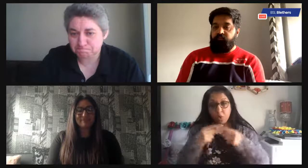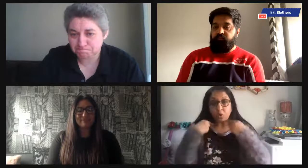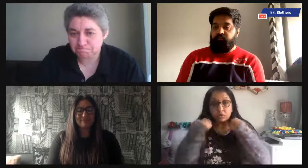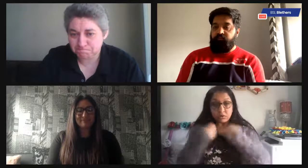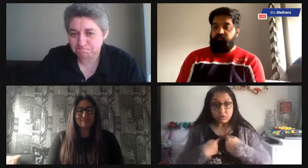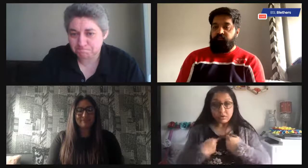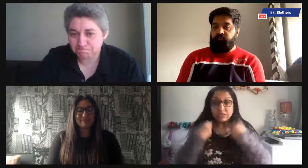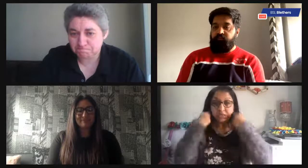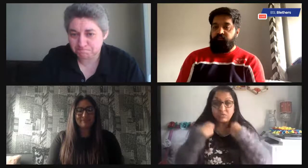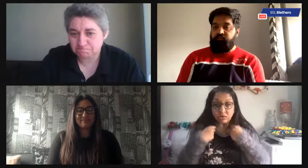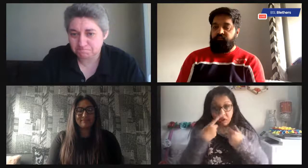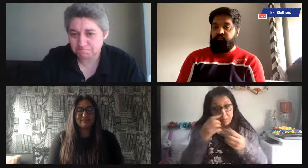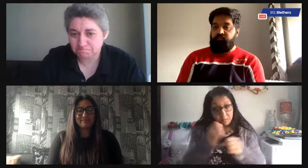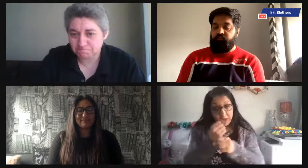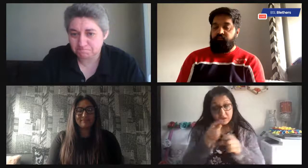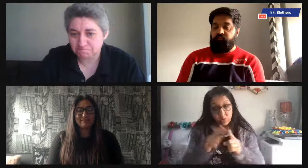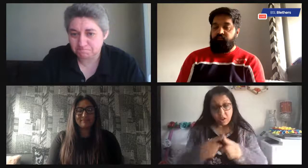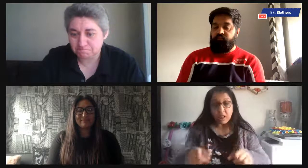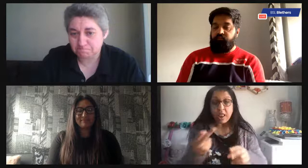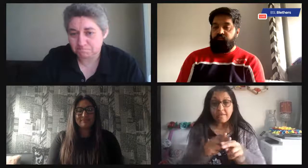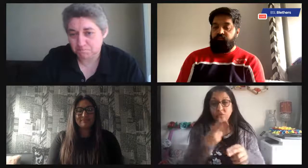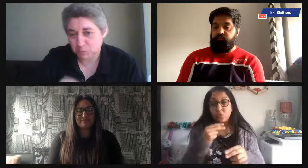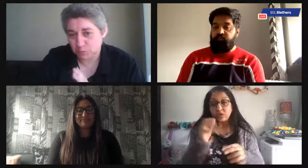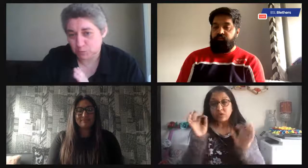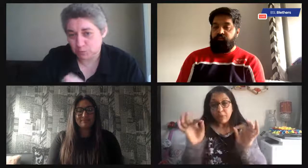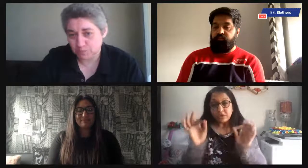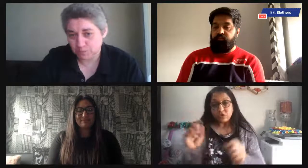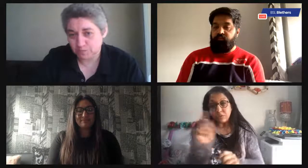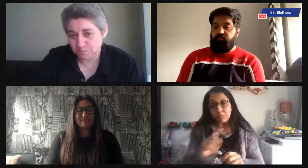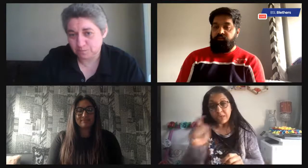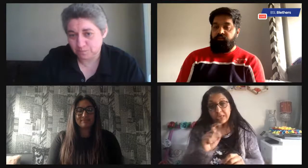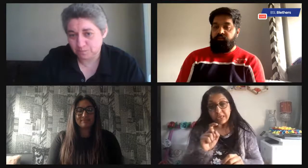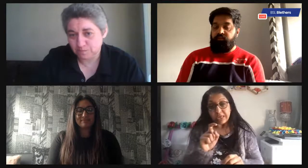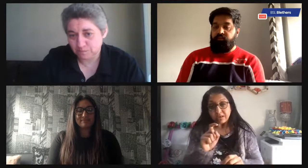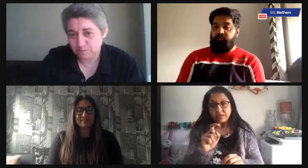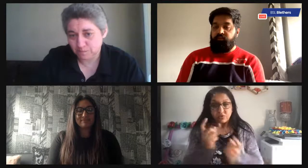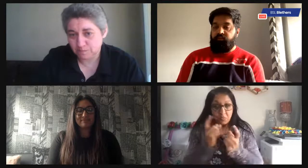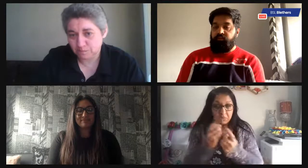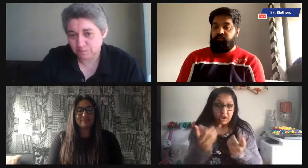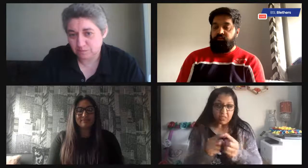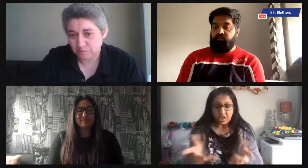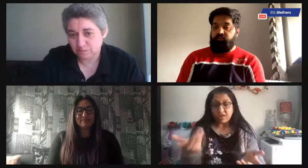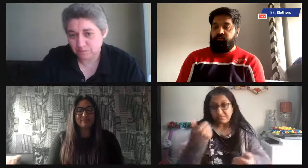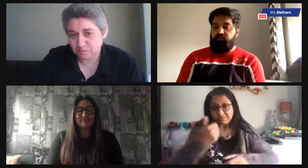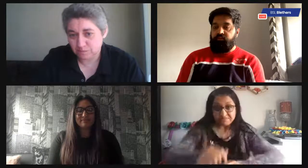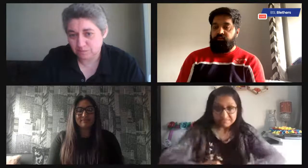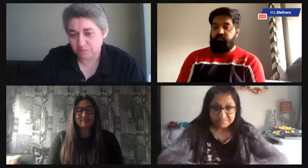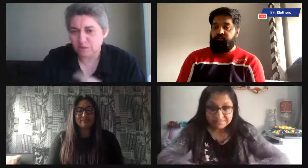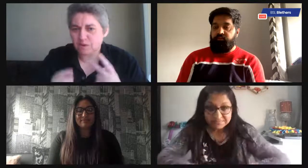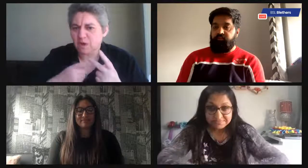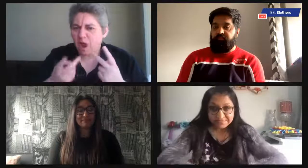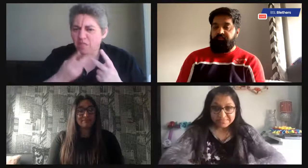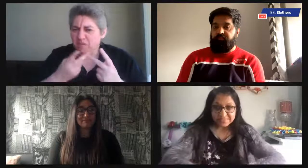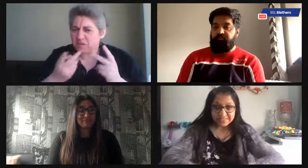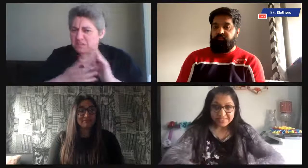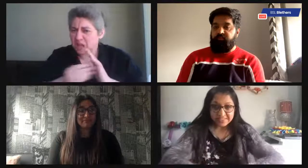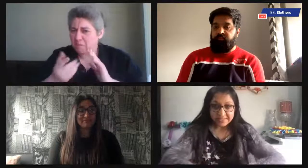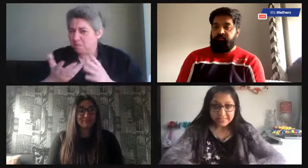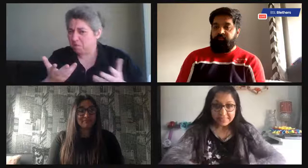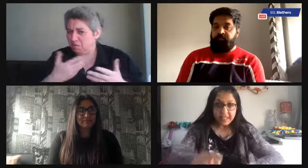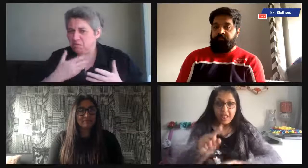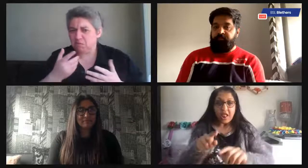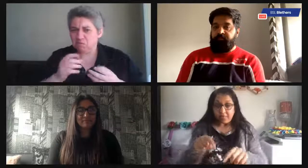is a waste. Necklaces you can make from the paper as well. The only special thing you need is